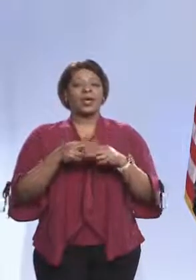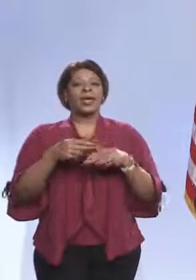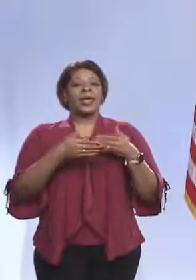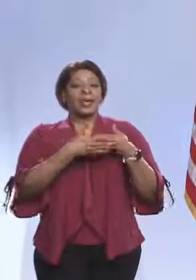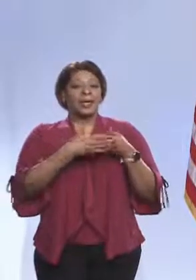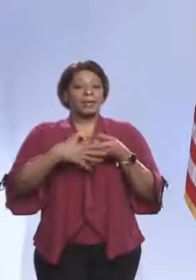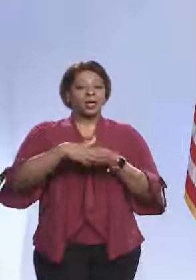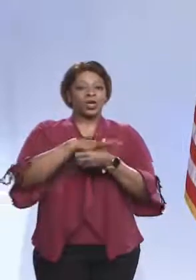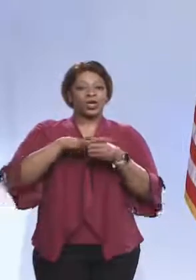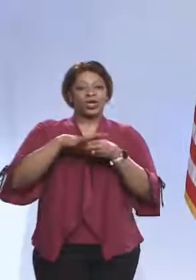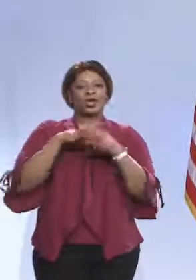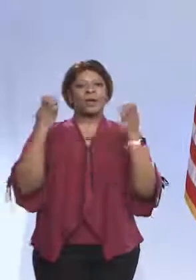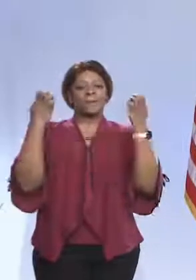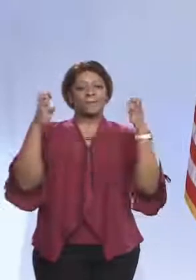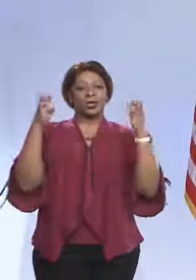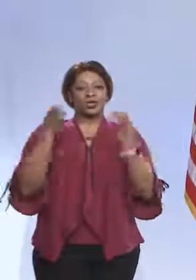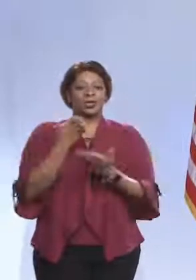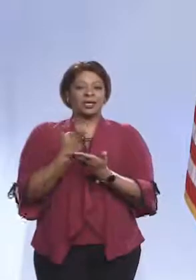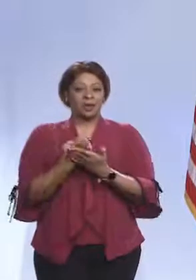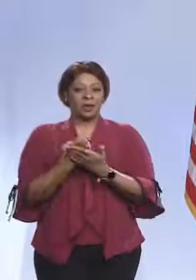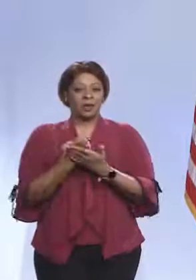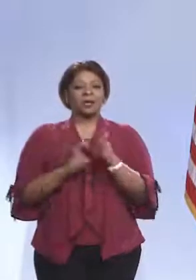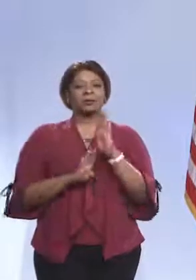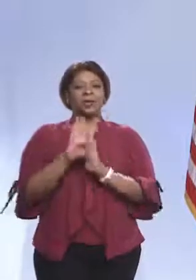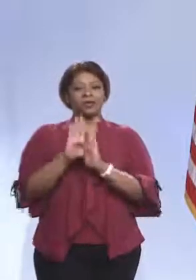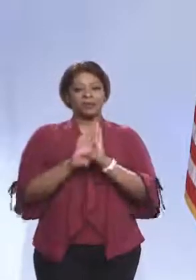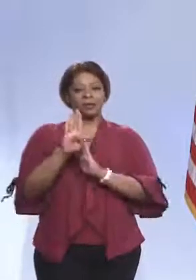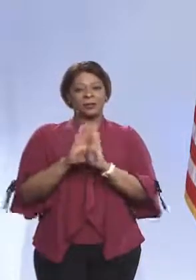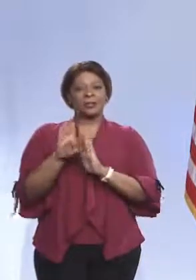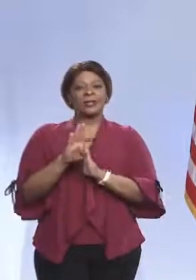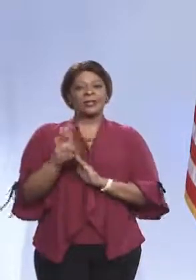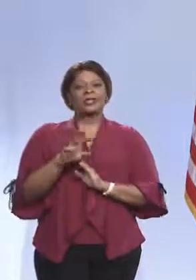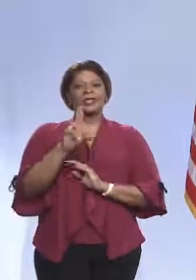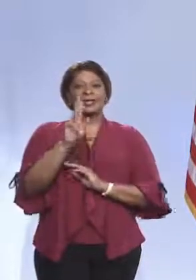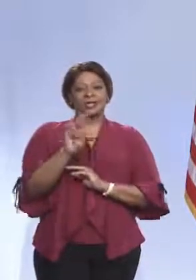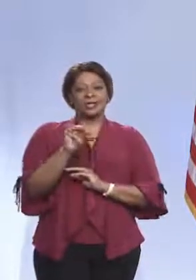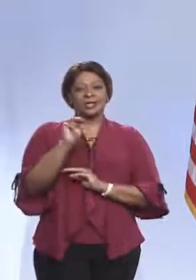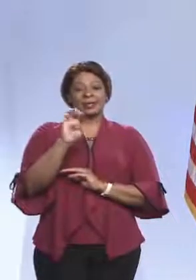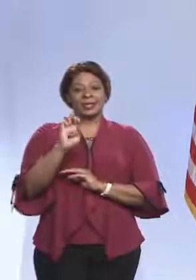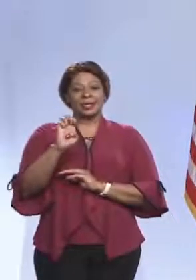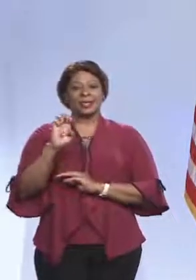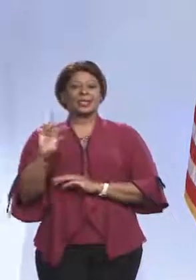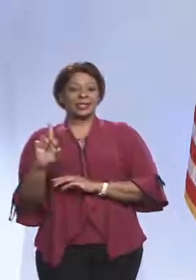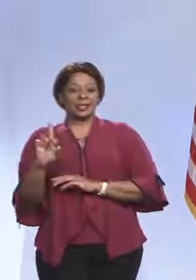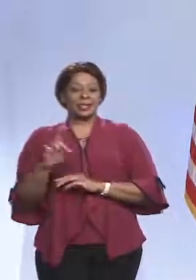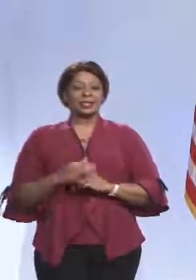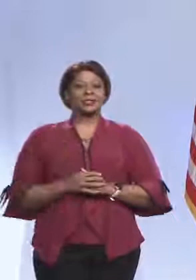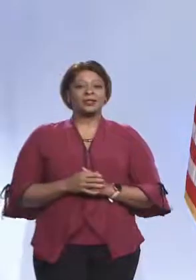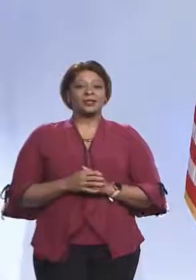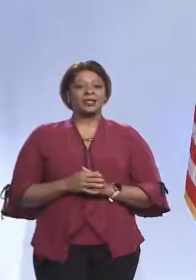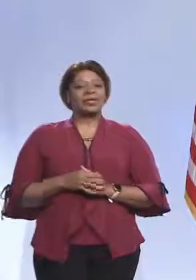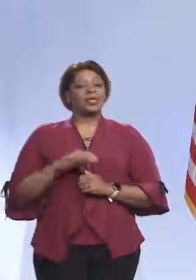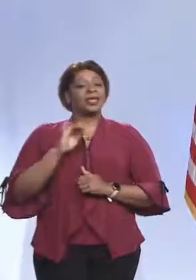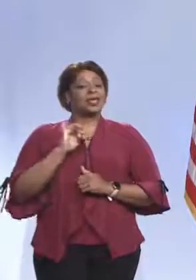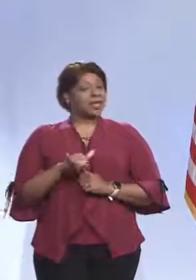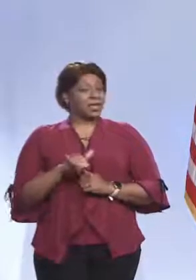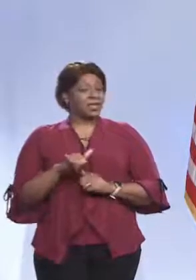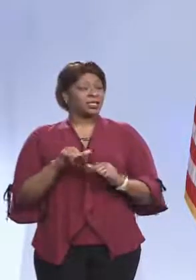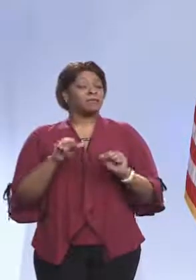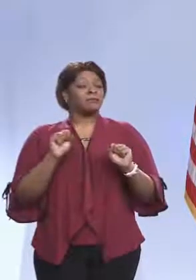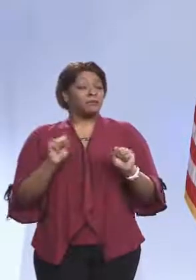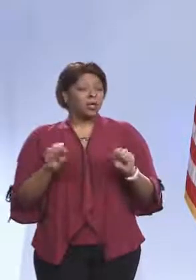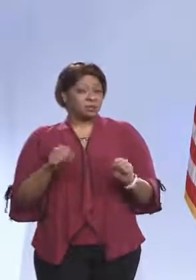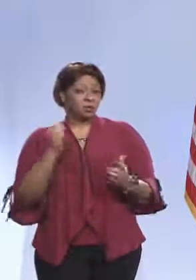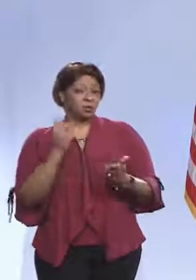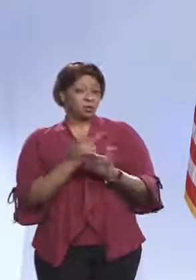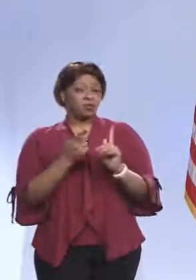Neighborhood Emergency Economic Development, NEED, N-E-E-D, and it is subject to approval from